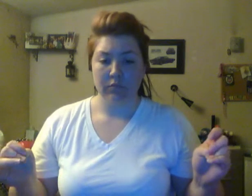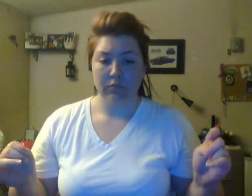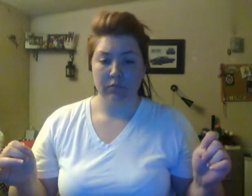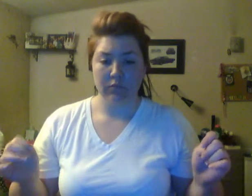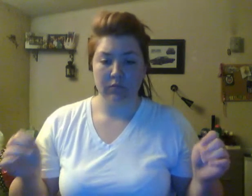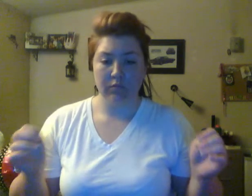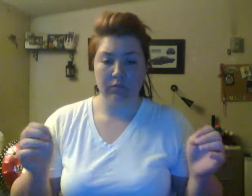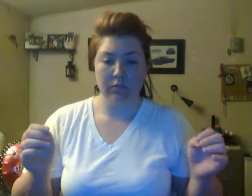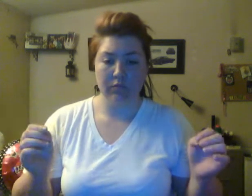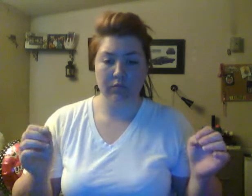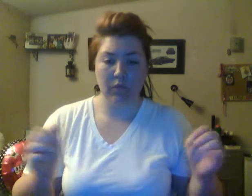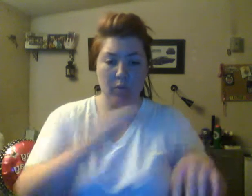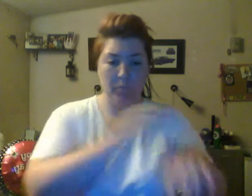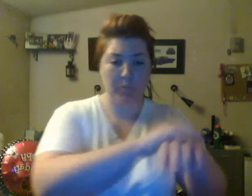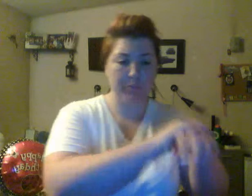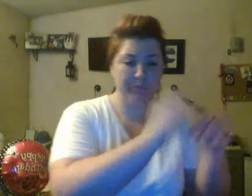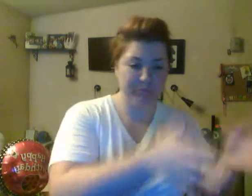And then we have Washington's problem.